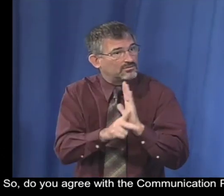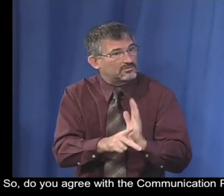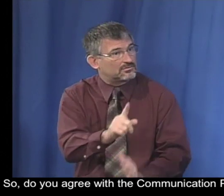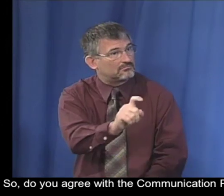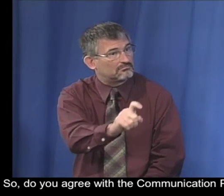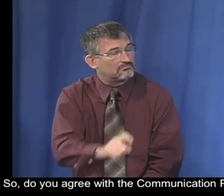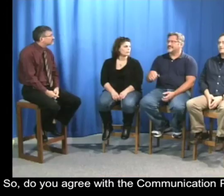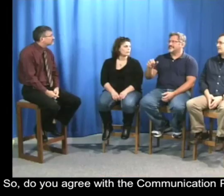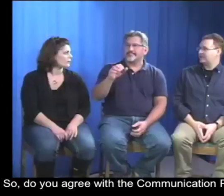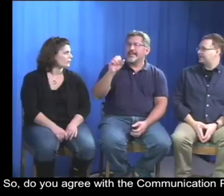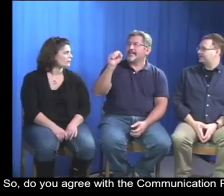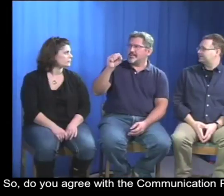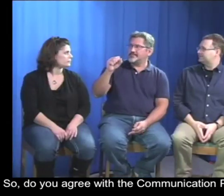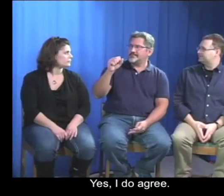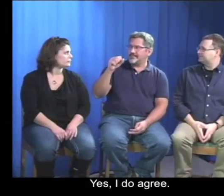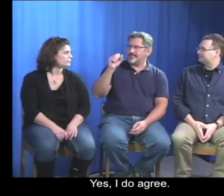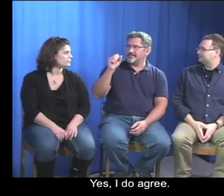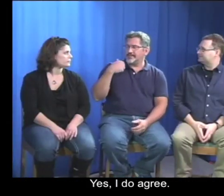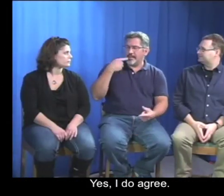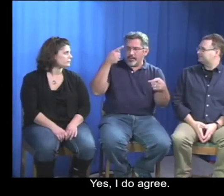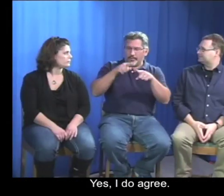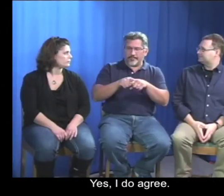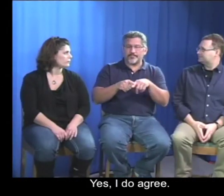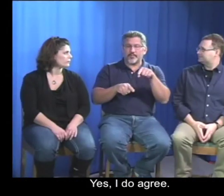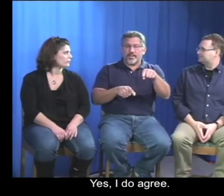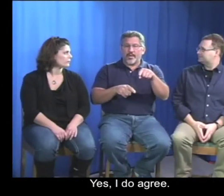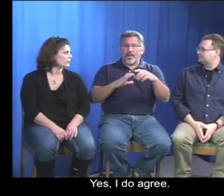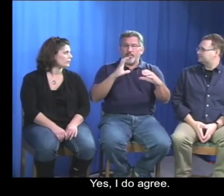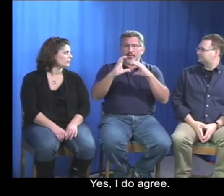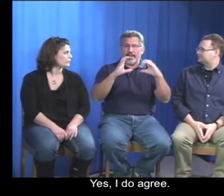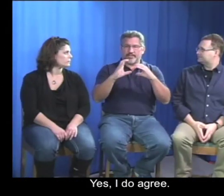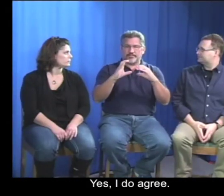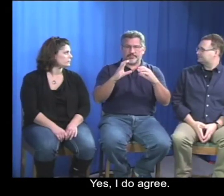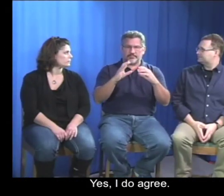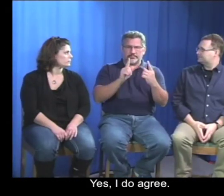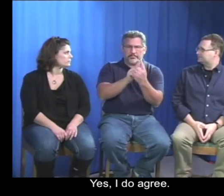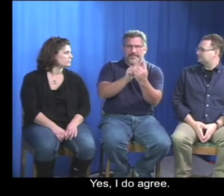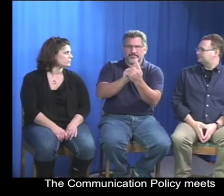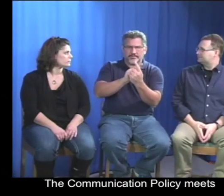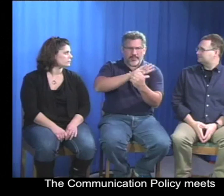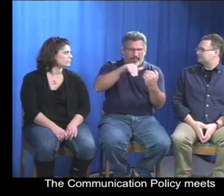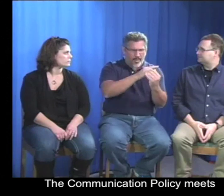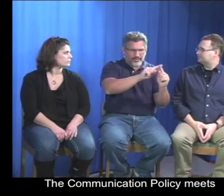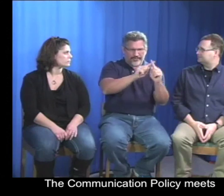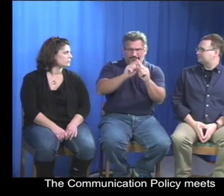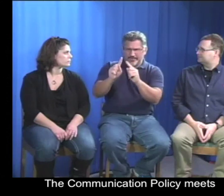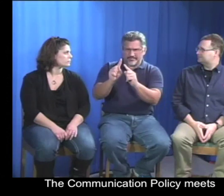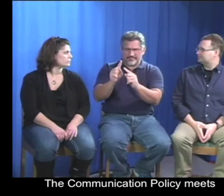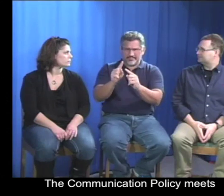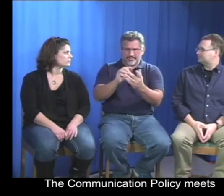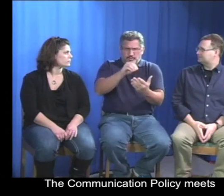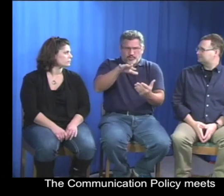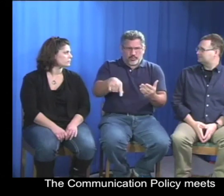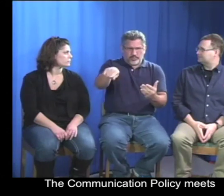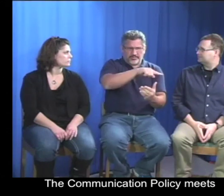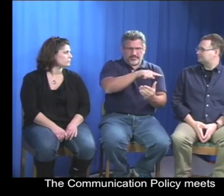communication policy? Yes, I do agree. The communication policy meets the needs of each of the